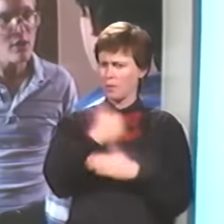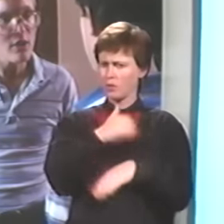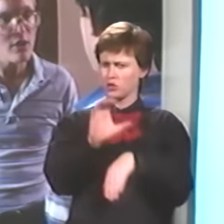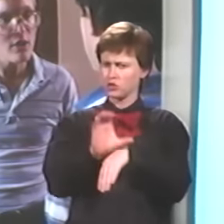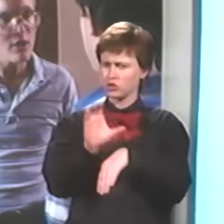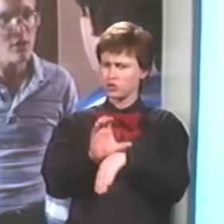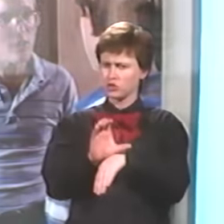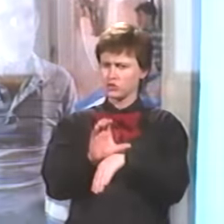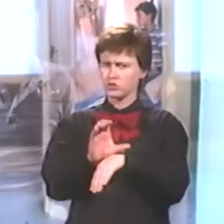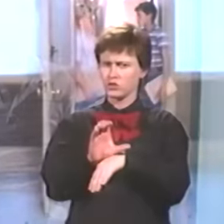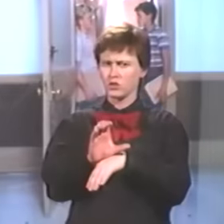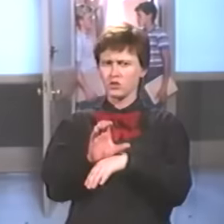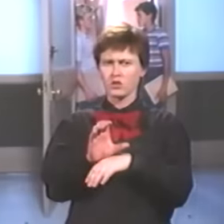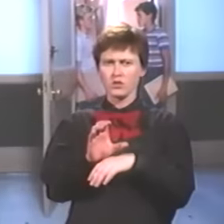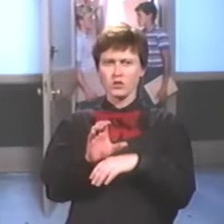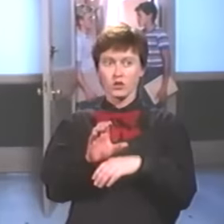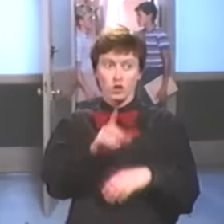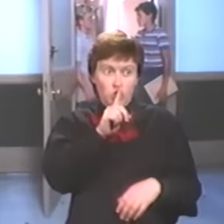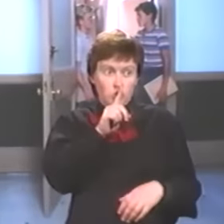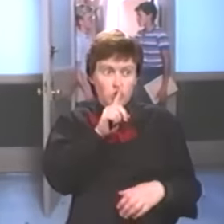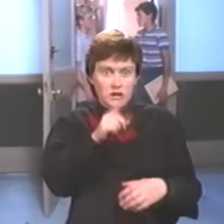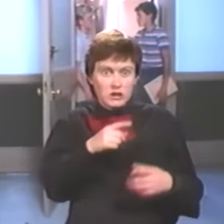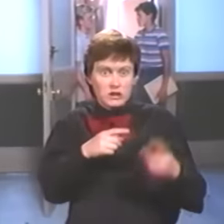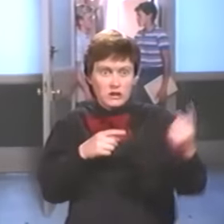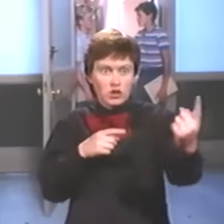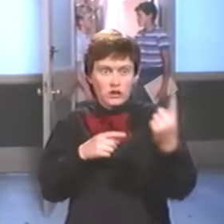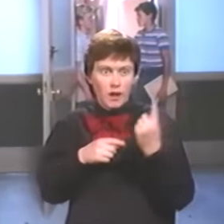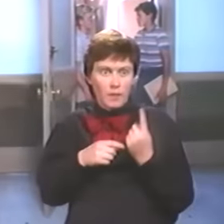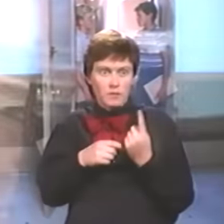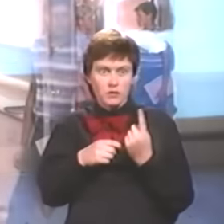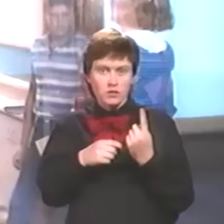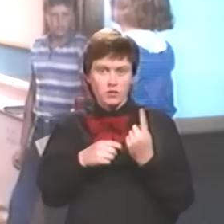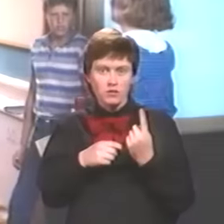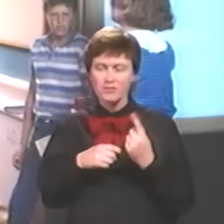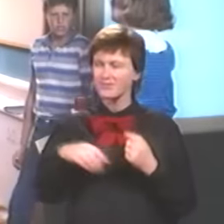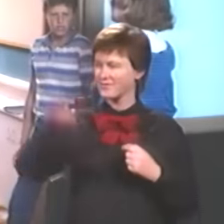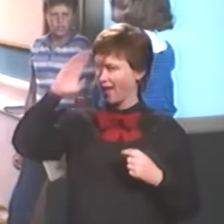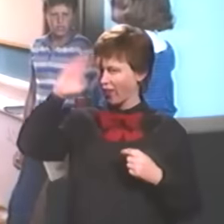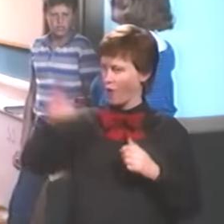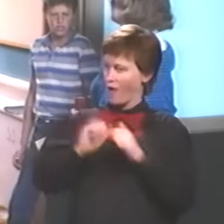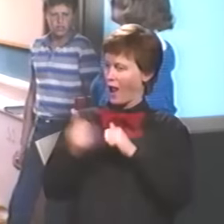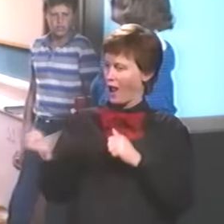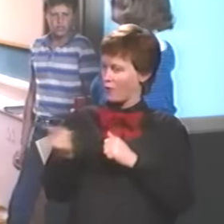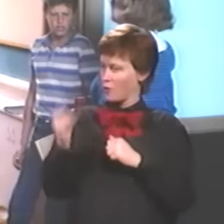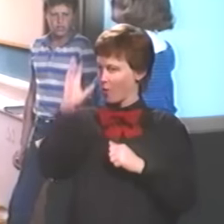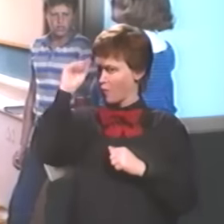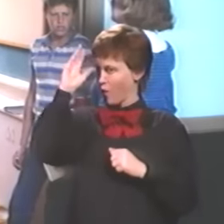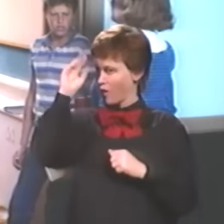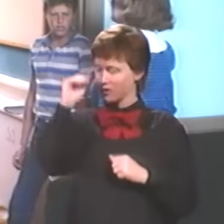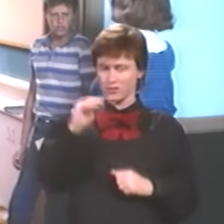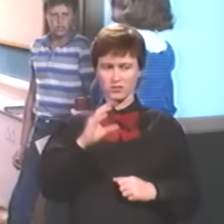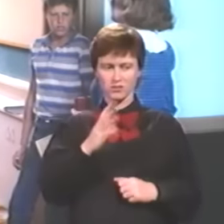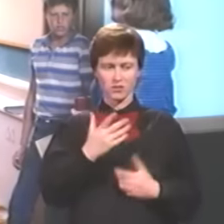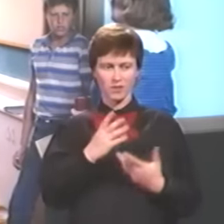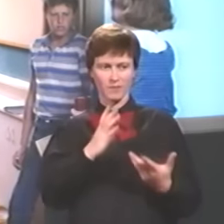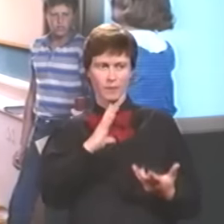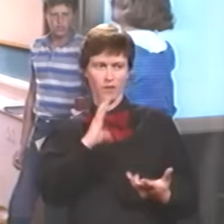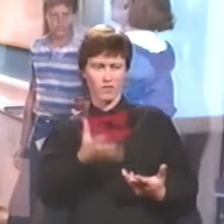church. Shh, here she comes. Hello, how are you boys? Fine, how